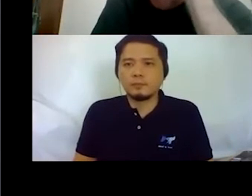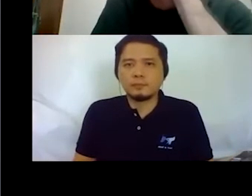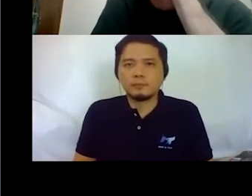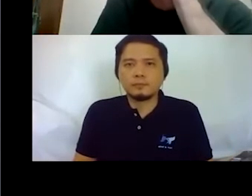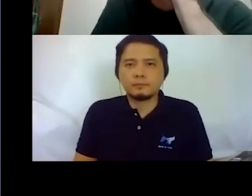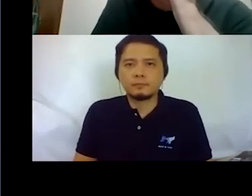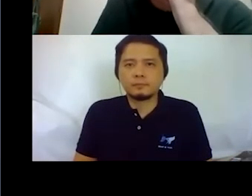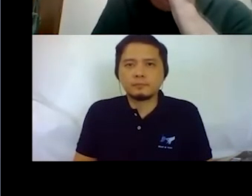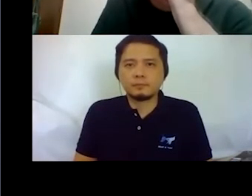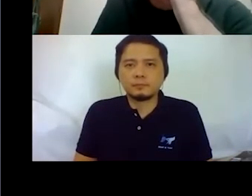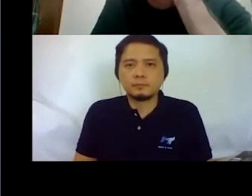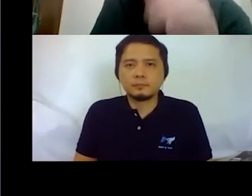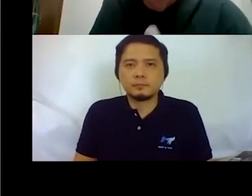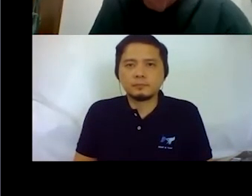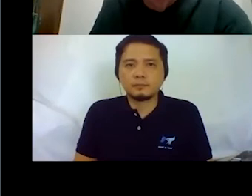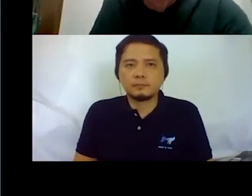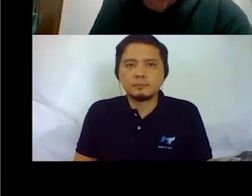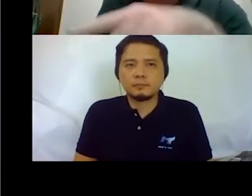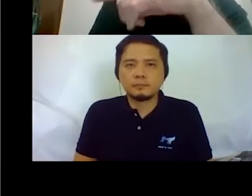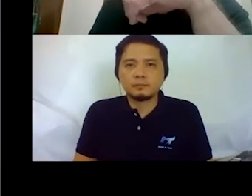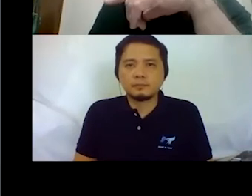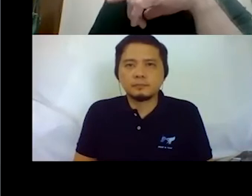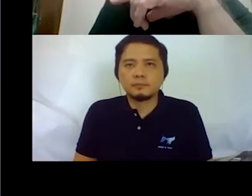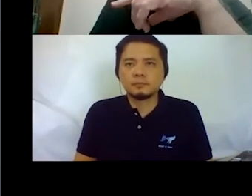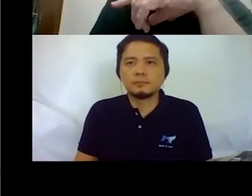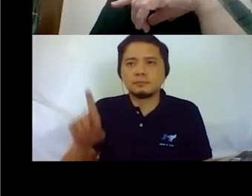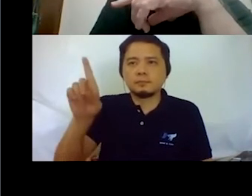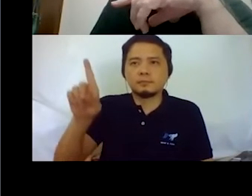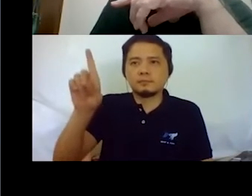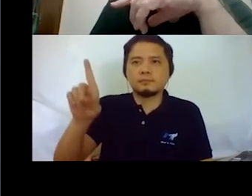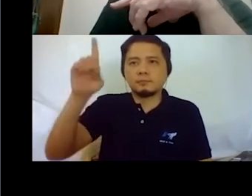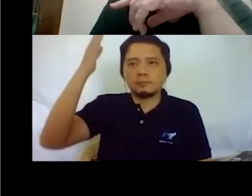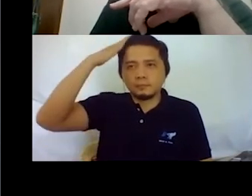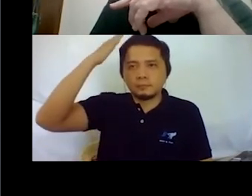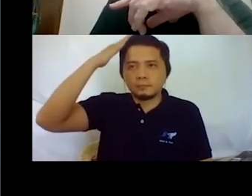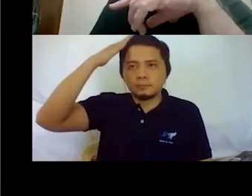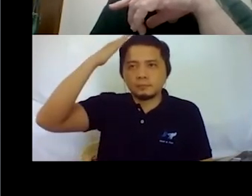And then we may want to add, can you go up to the top?